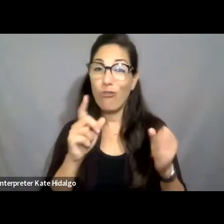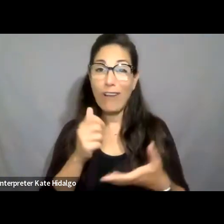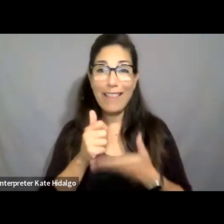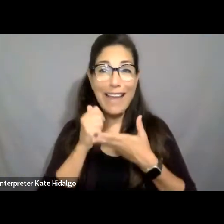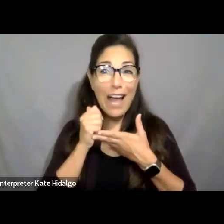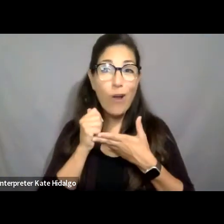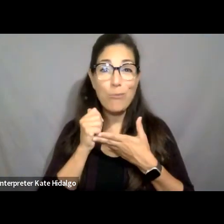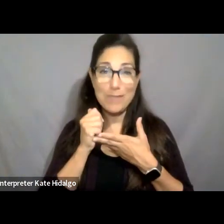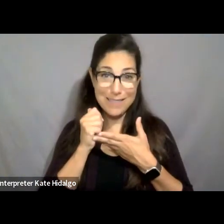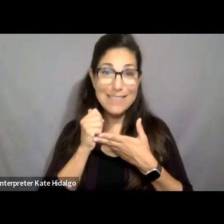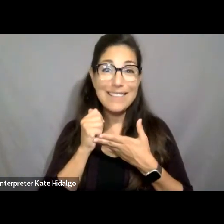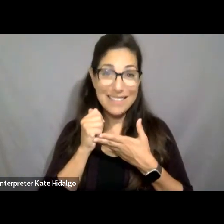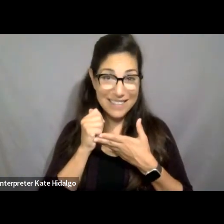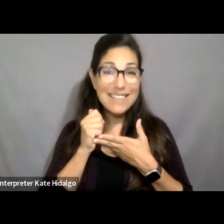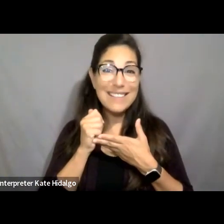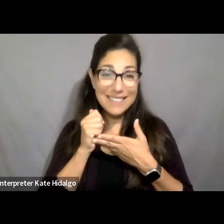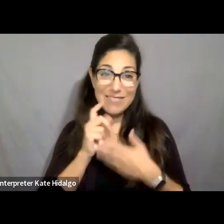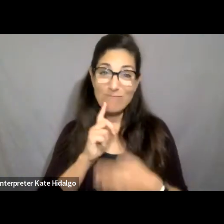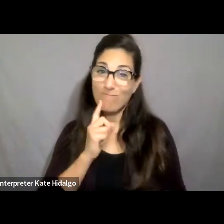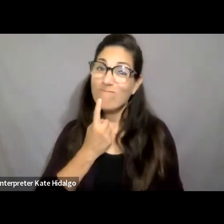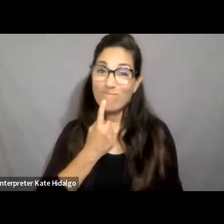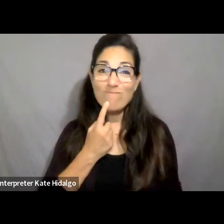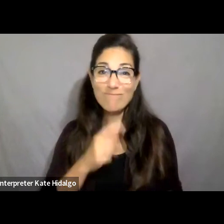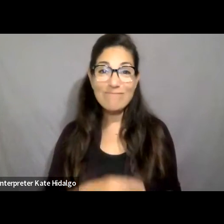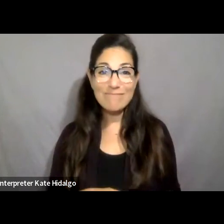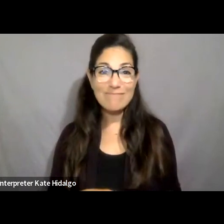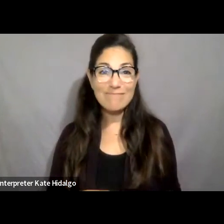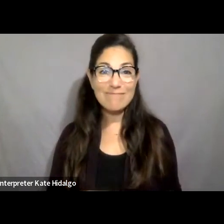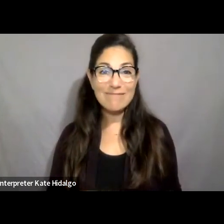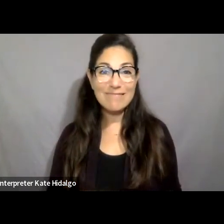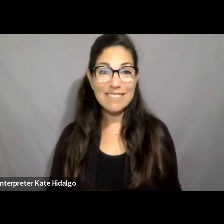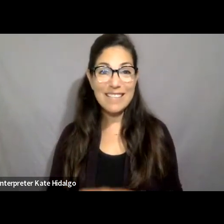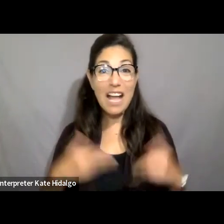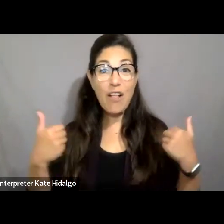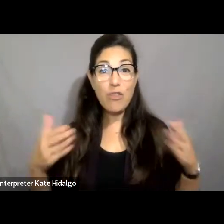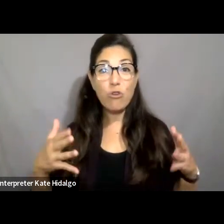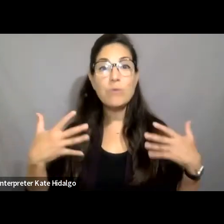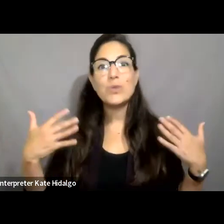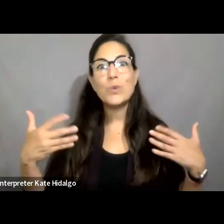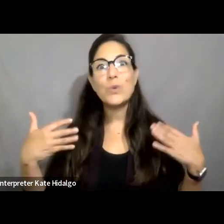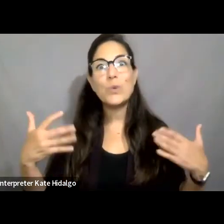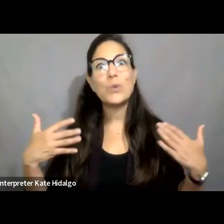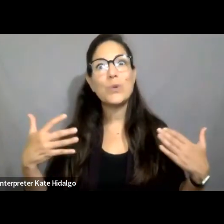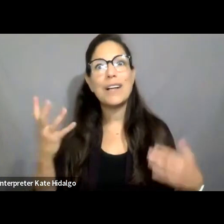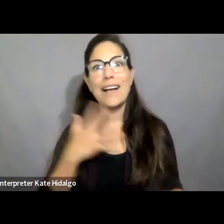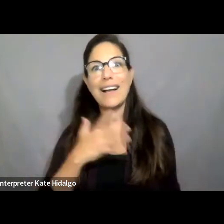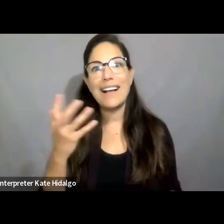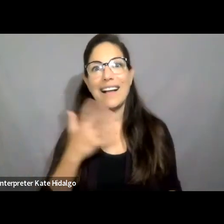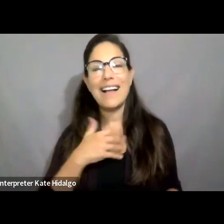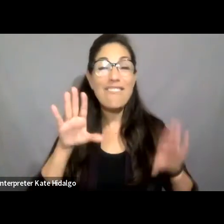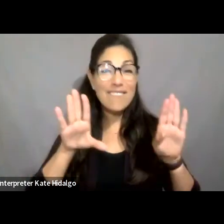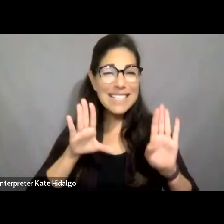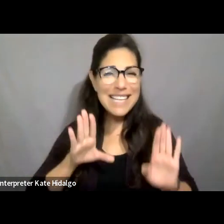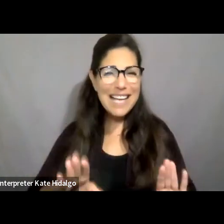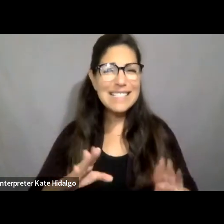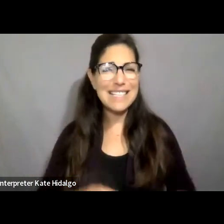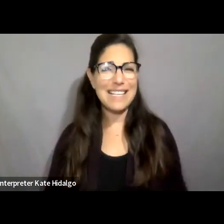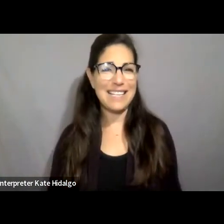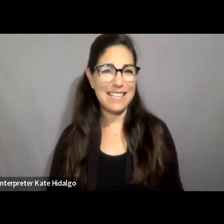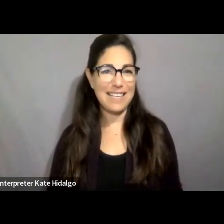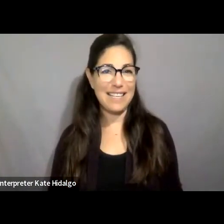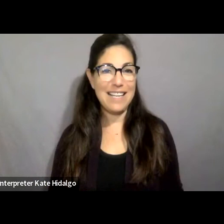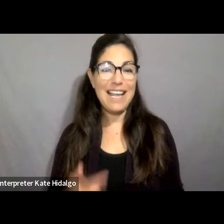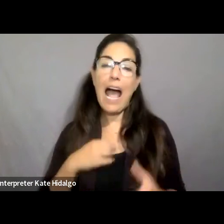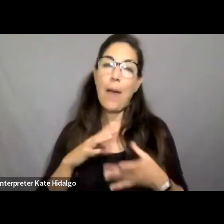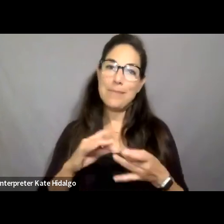helps. And the rooms are cool. It is fantastic. I'm